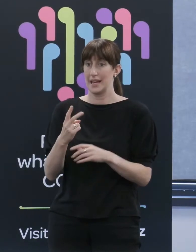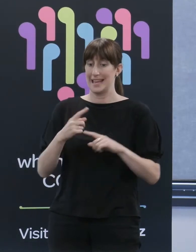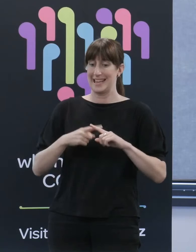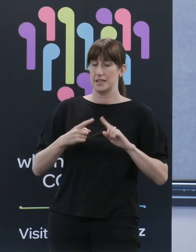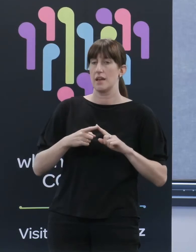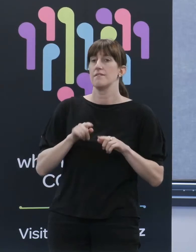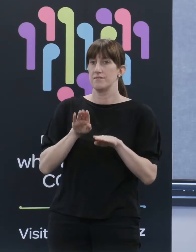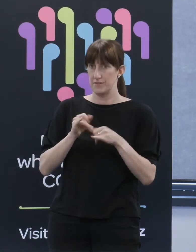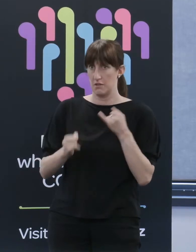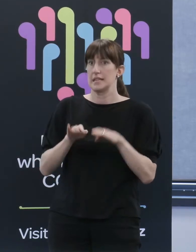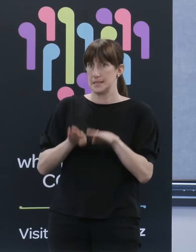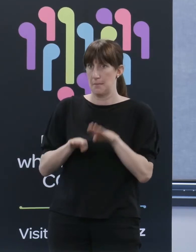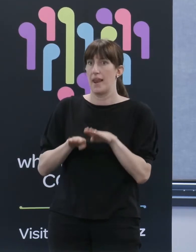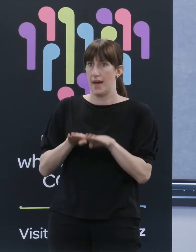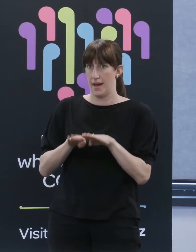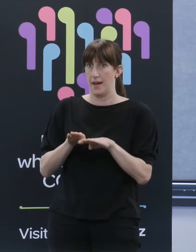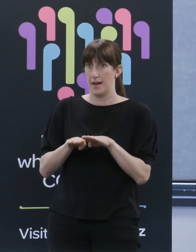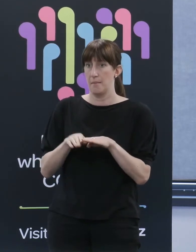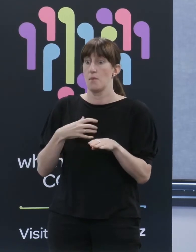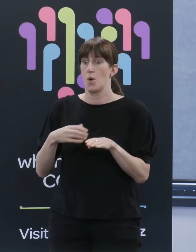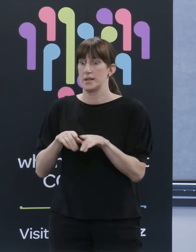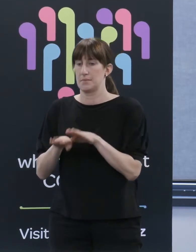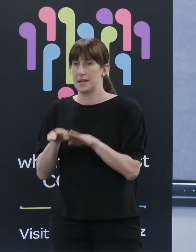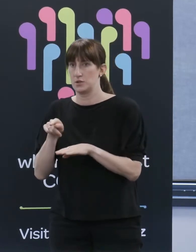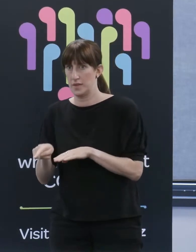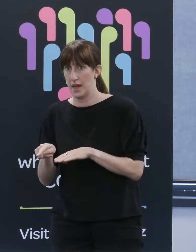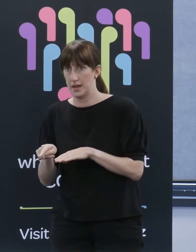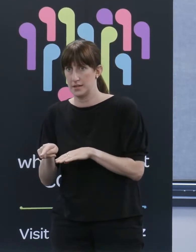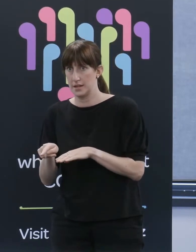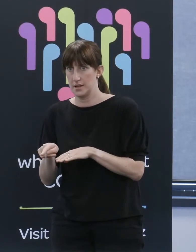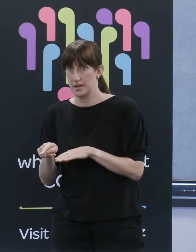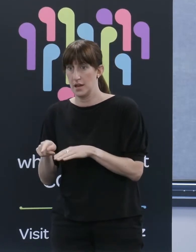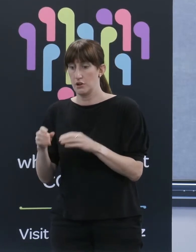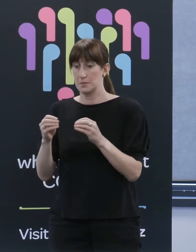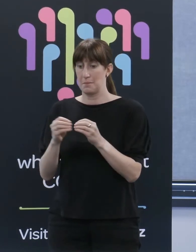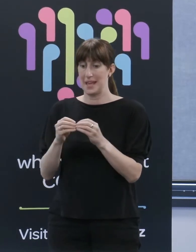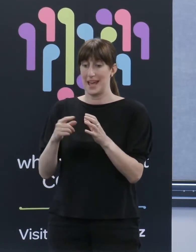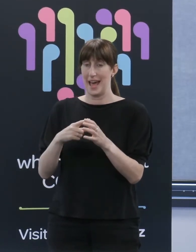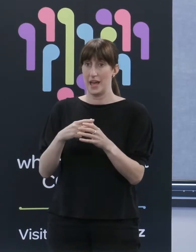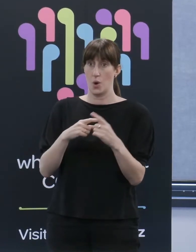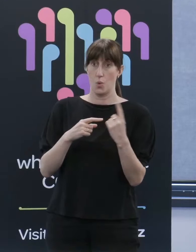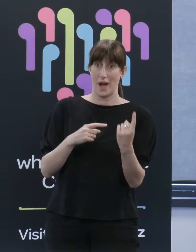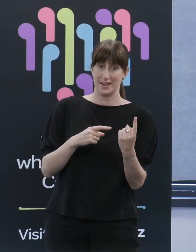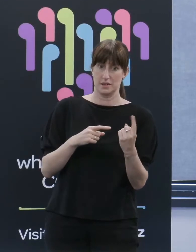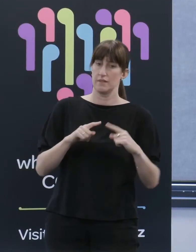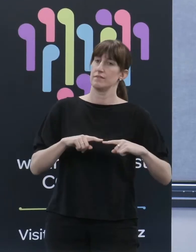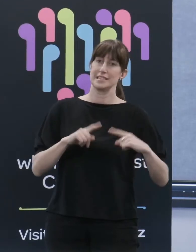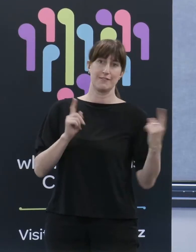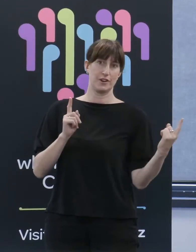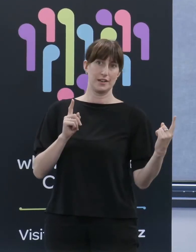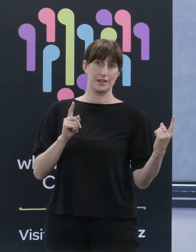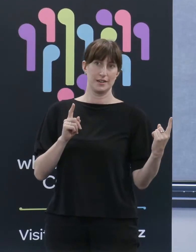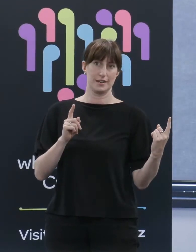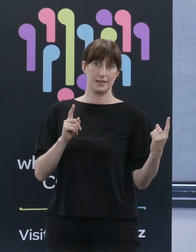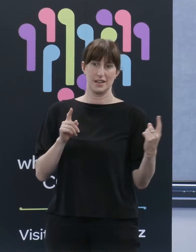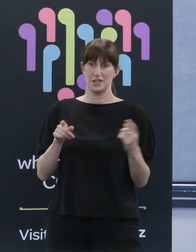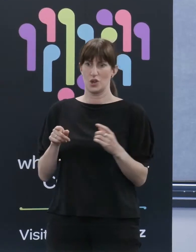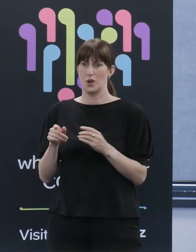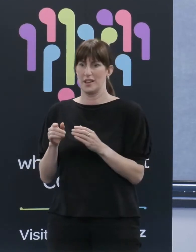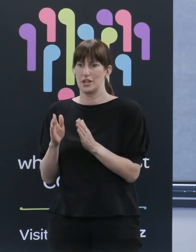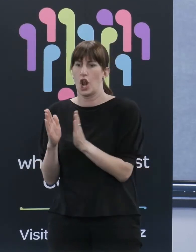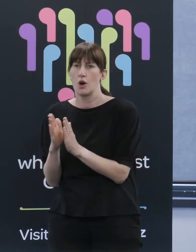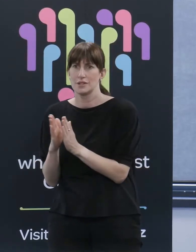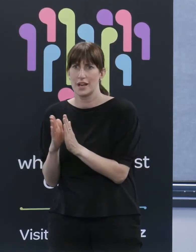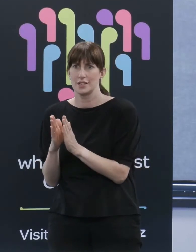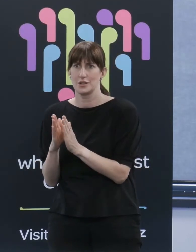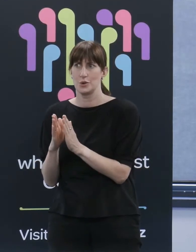here in Aotearoa. It's more similar to that than the BA2 variant is to the BA1 variant, subvariant, and way more similar to that